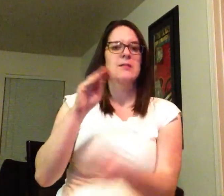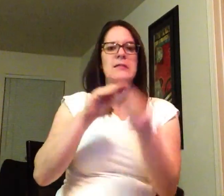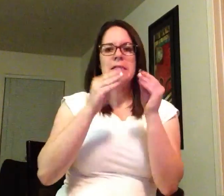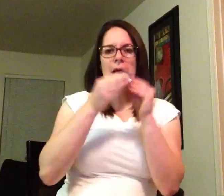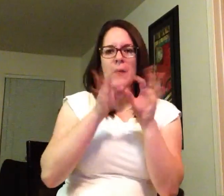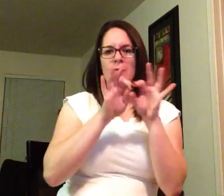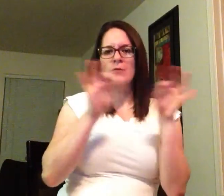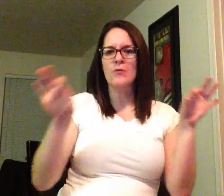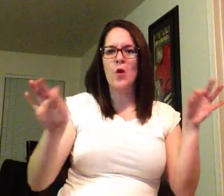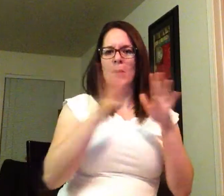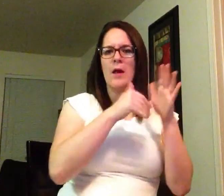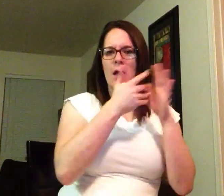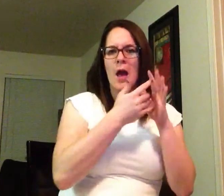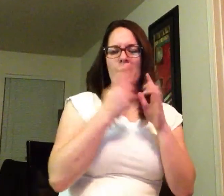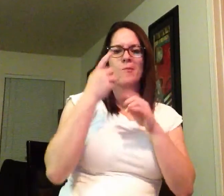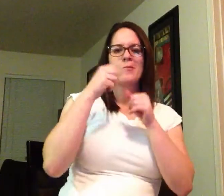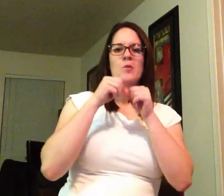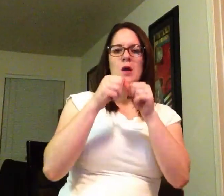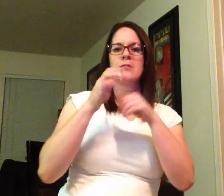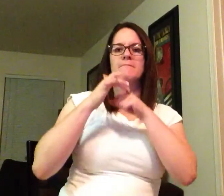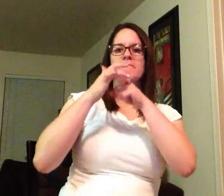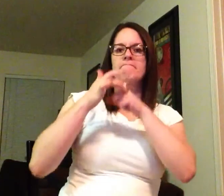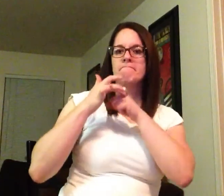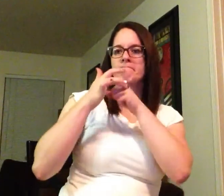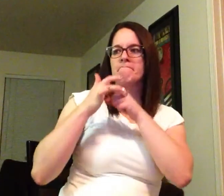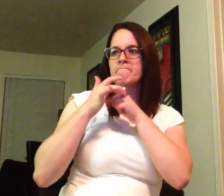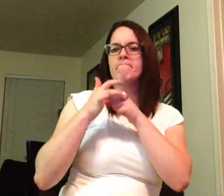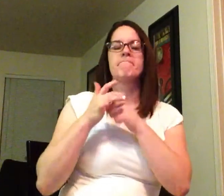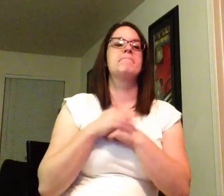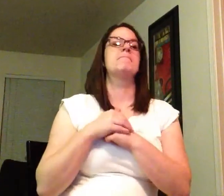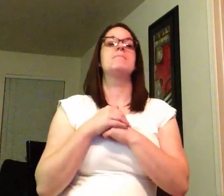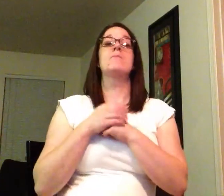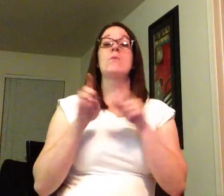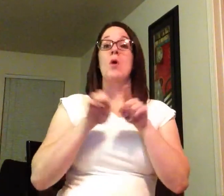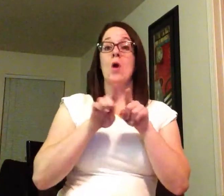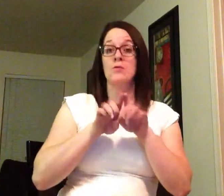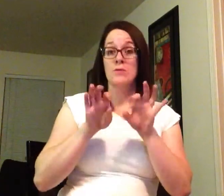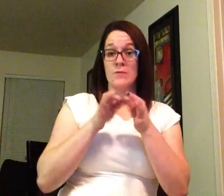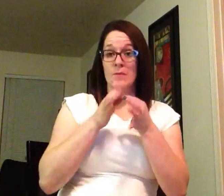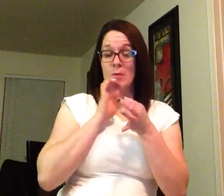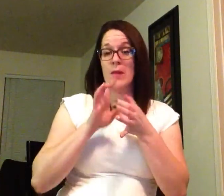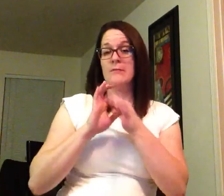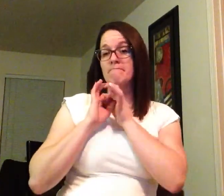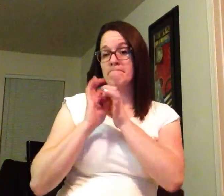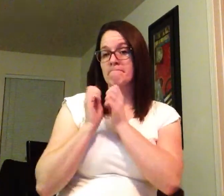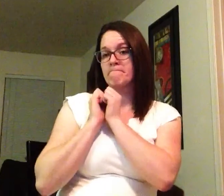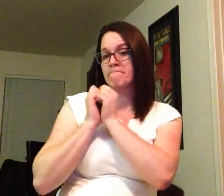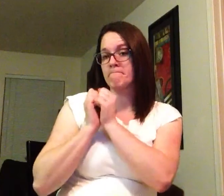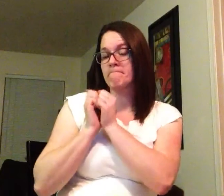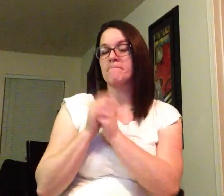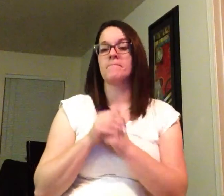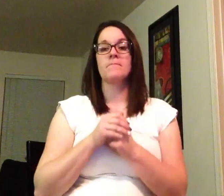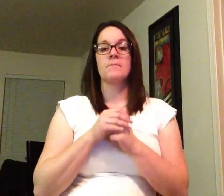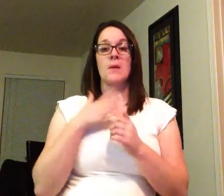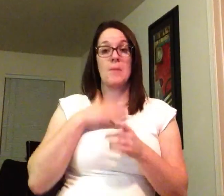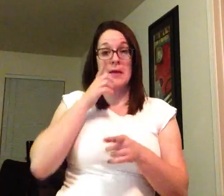and charts. I also have a very tight-knit family, and I'm very, very close with my sister, and as a result, I wanted to have the same type of